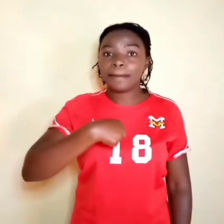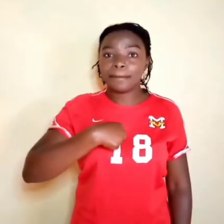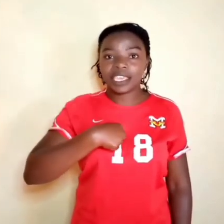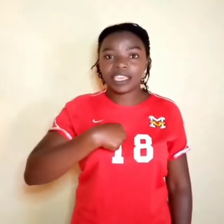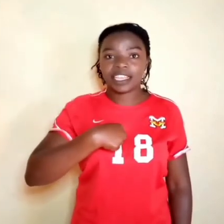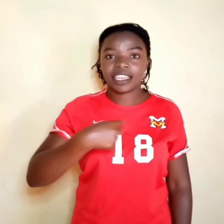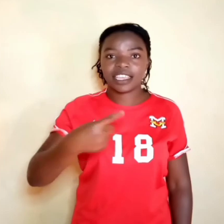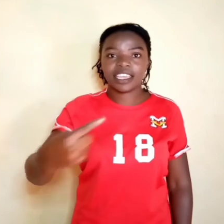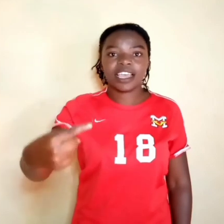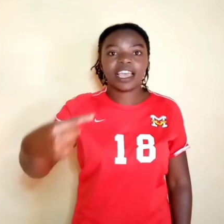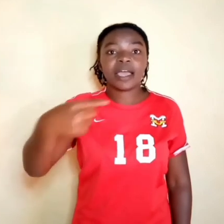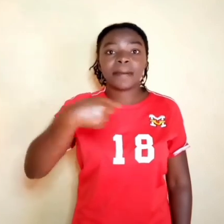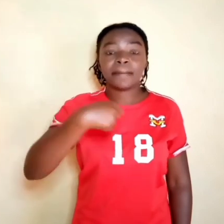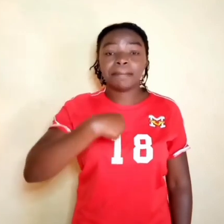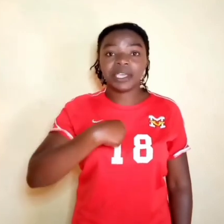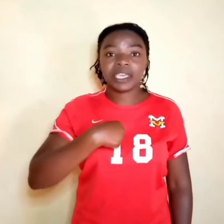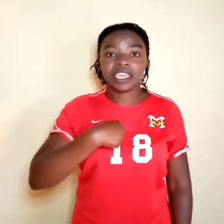Me, me,